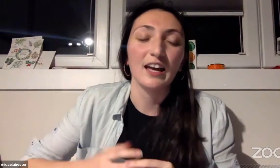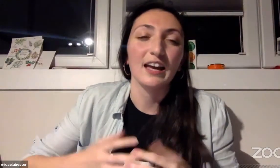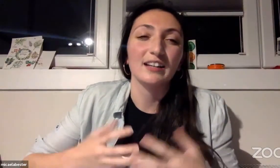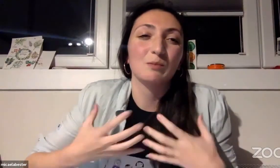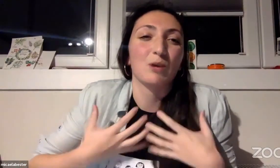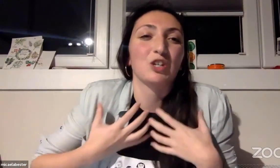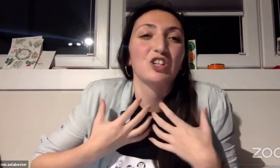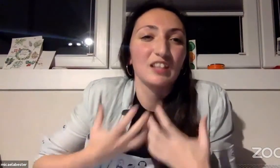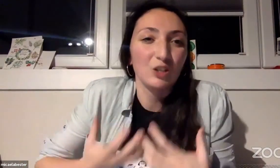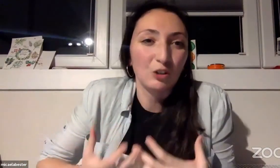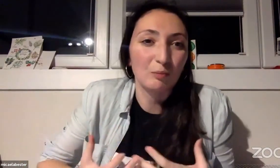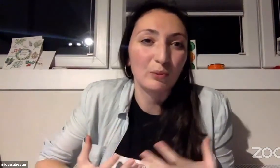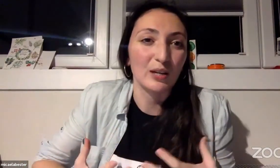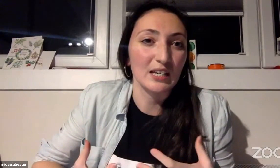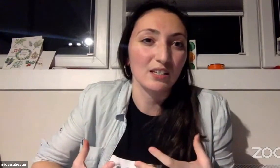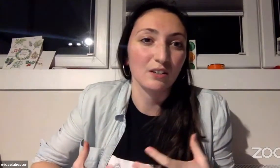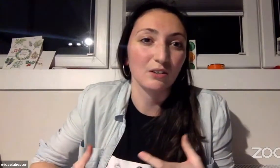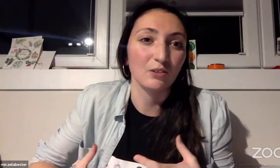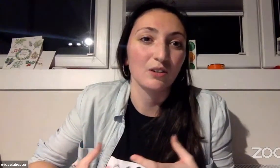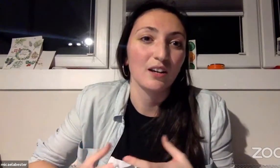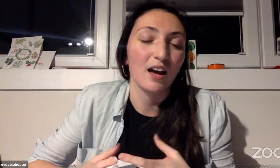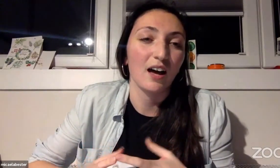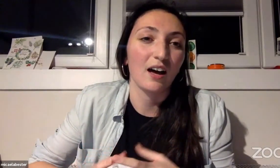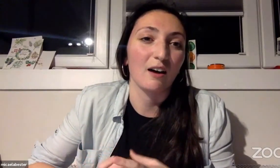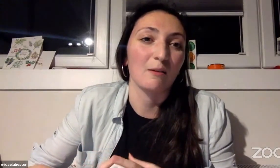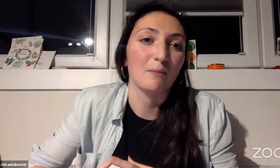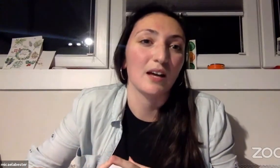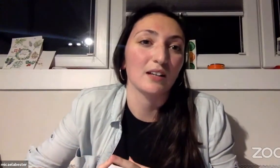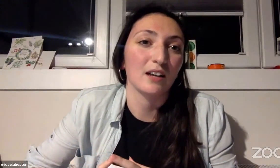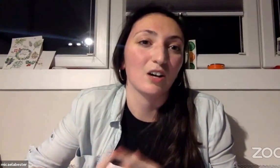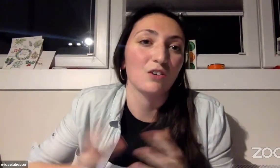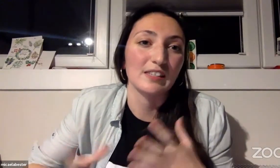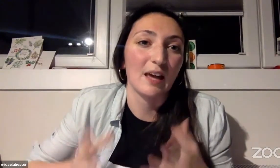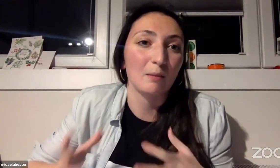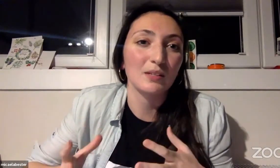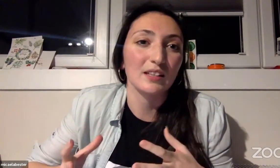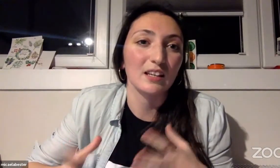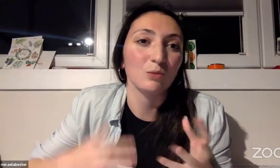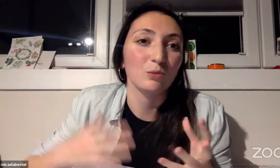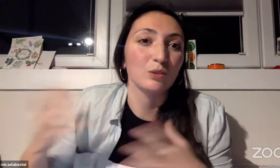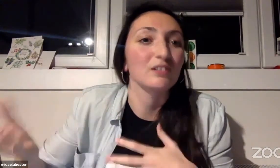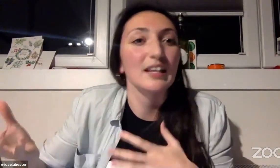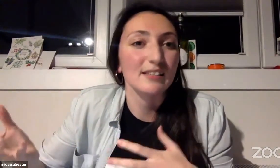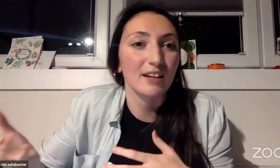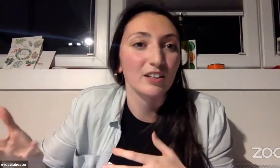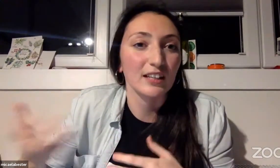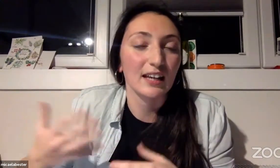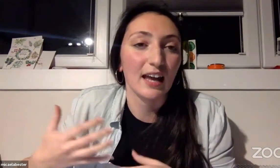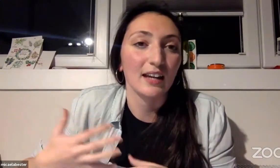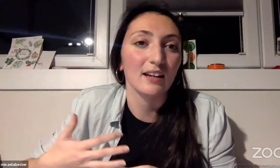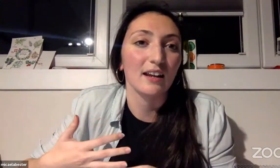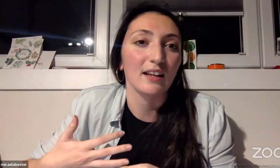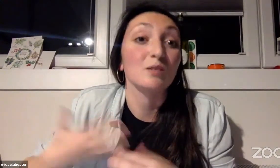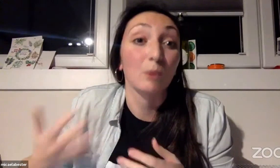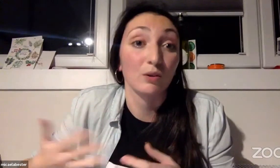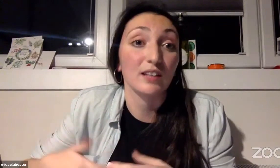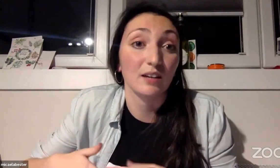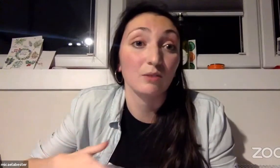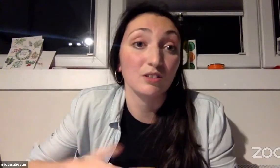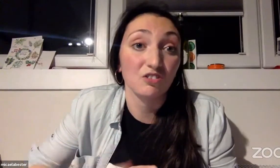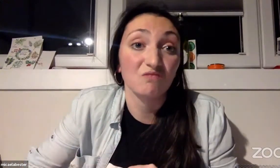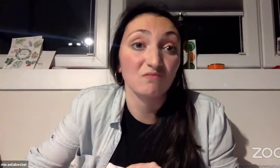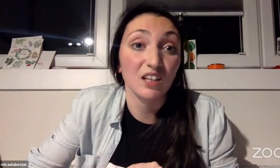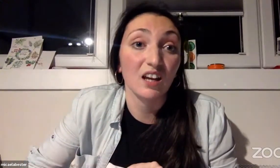of expression that you could put into a concept that you wouldn't necessarily get in